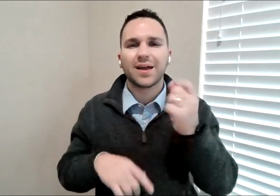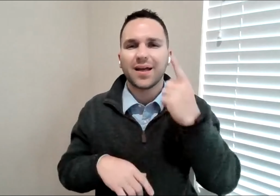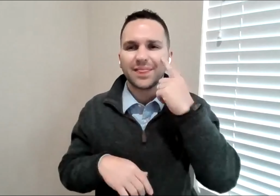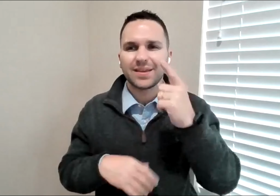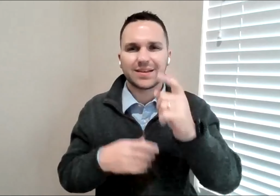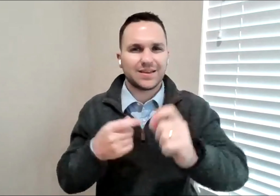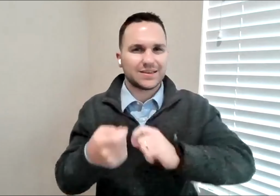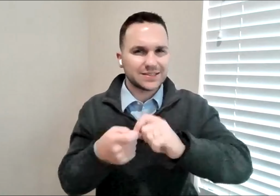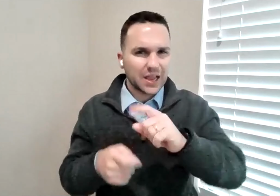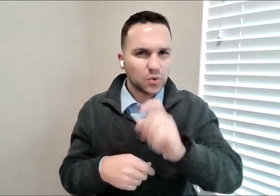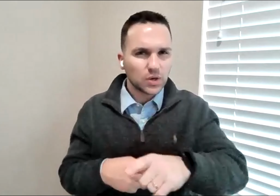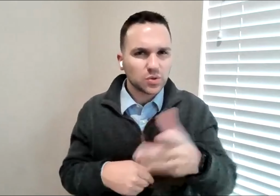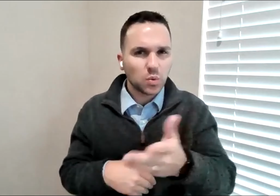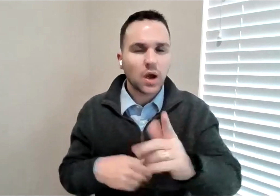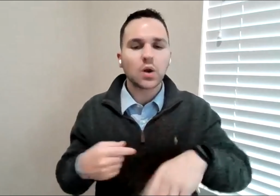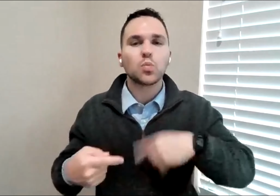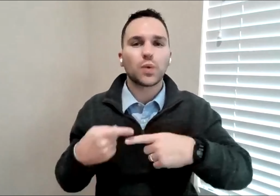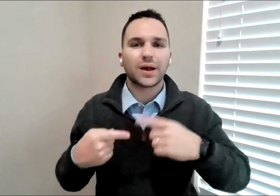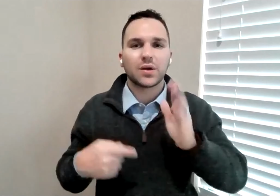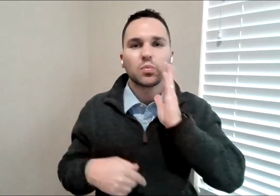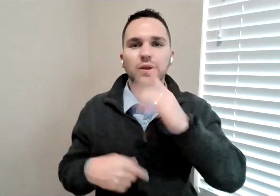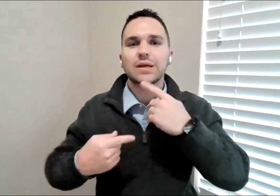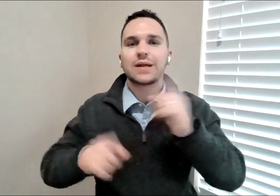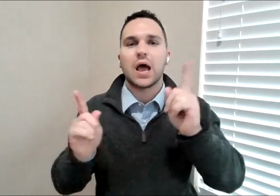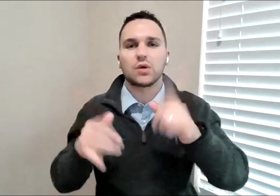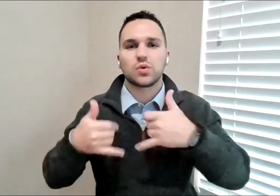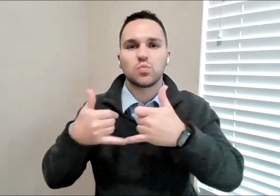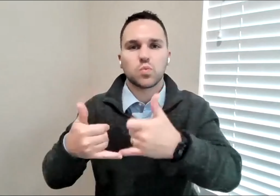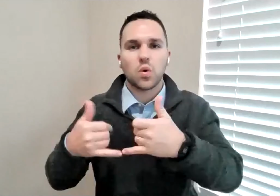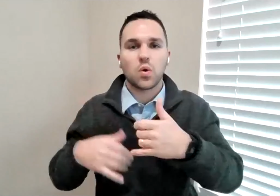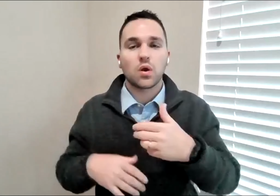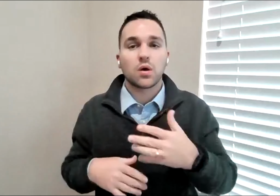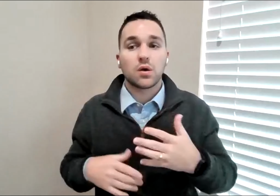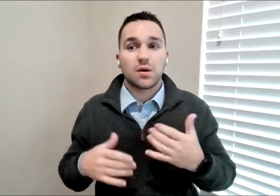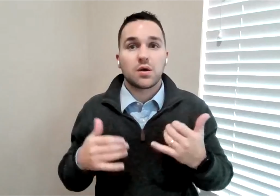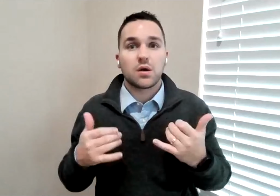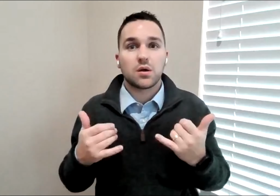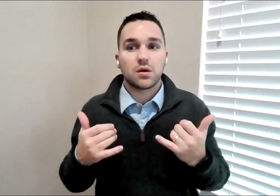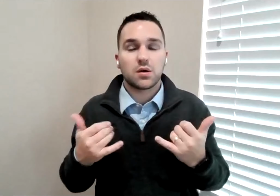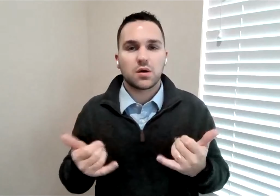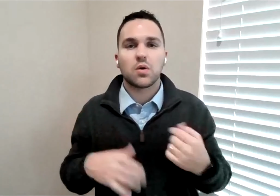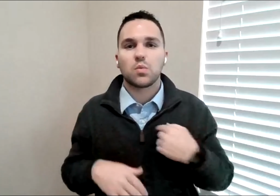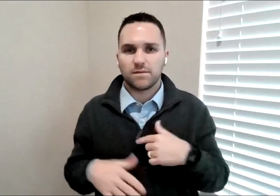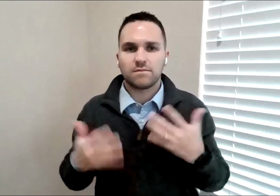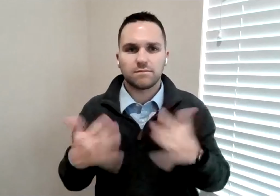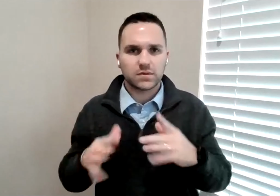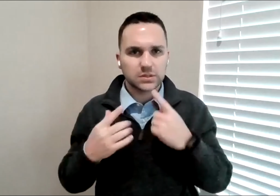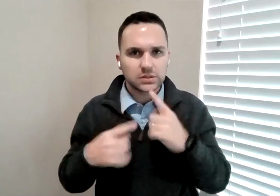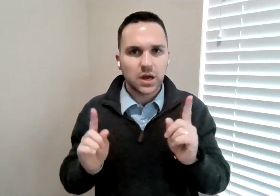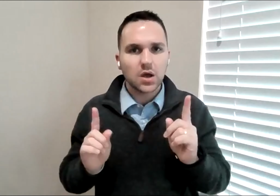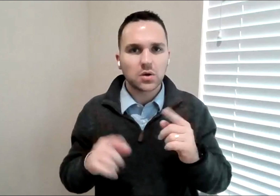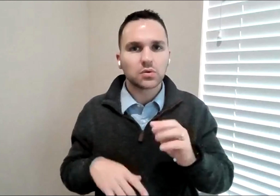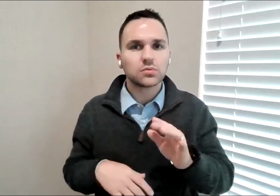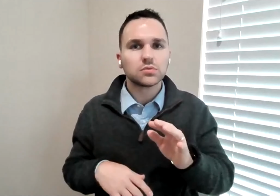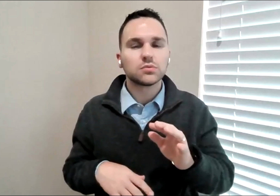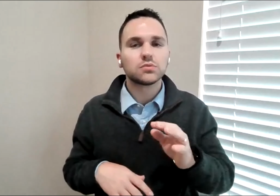when will we announce the awards? I think at this point we've announced that we believe we've exhausted all the funding, but